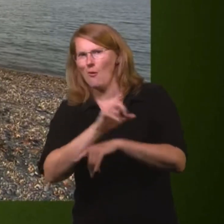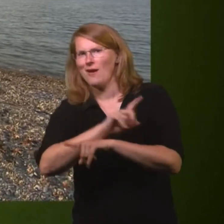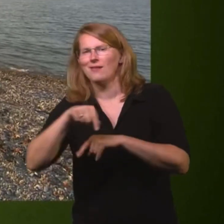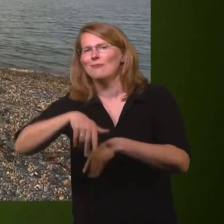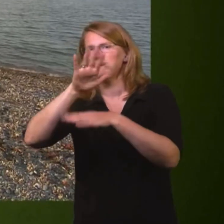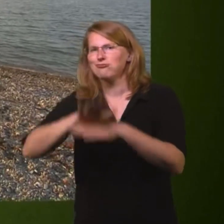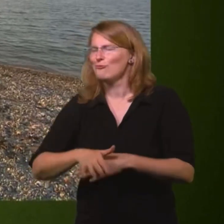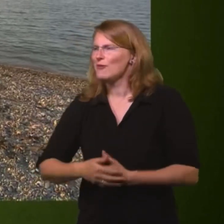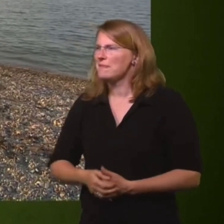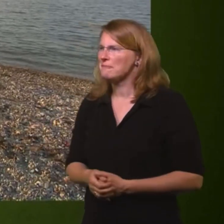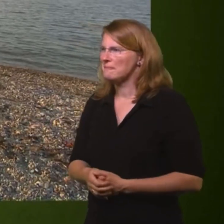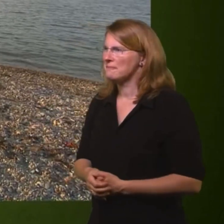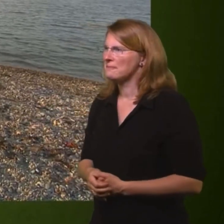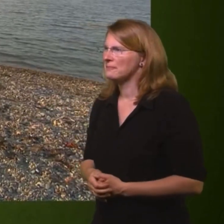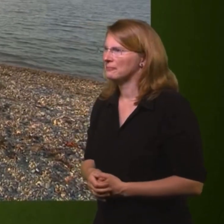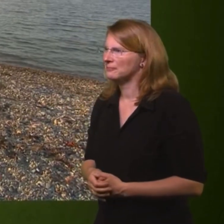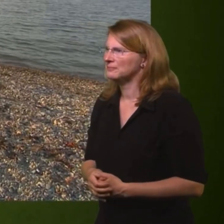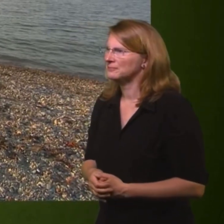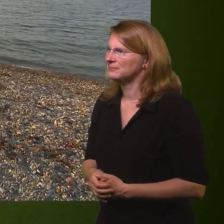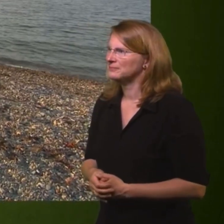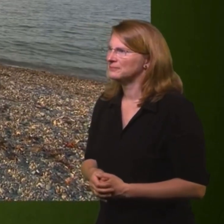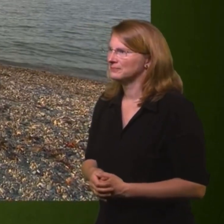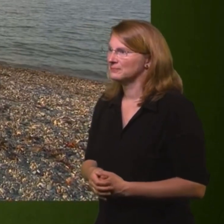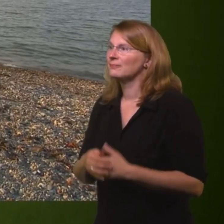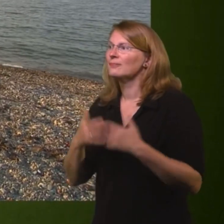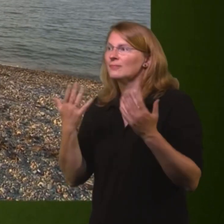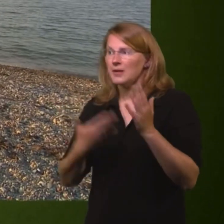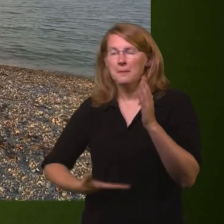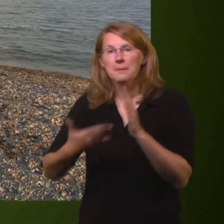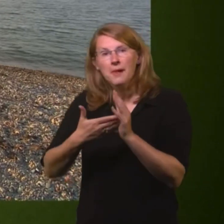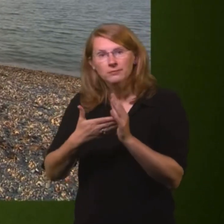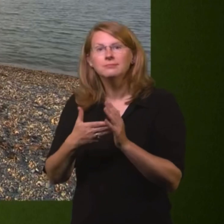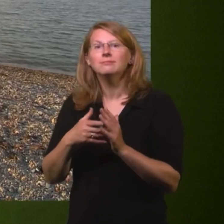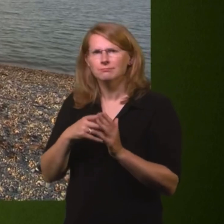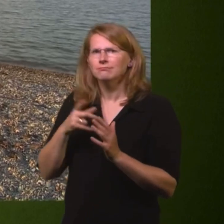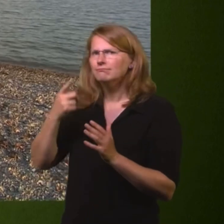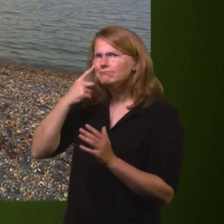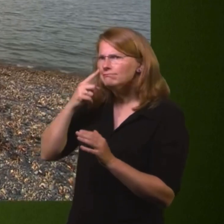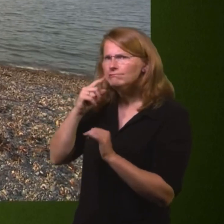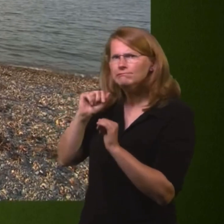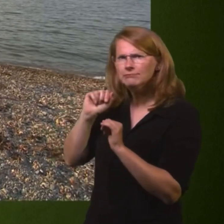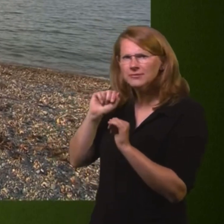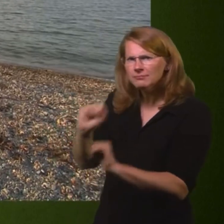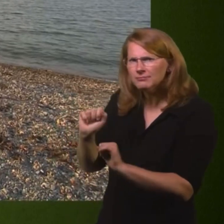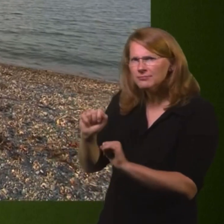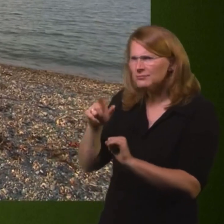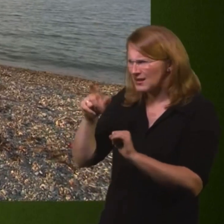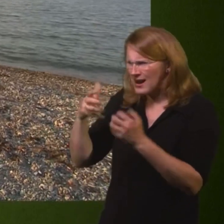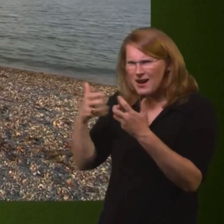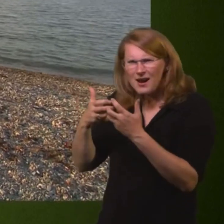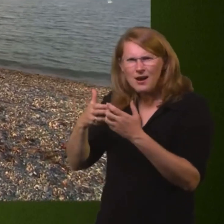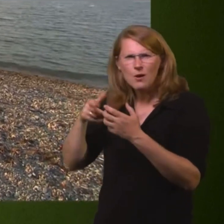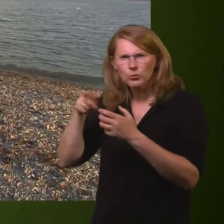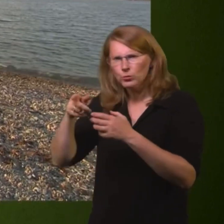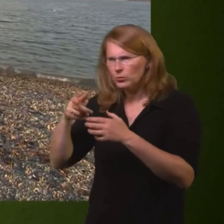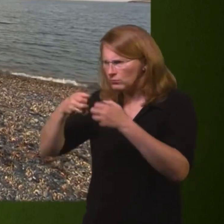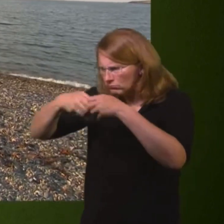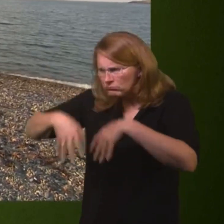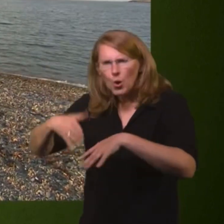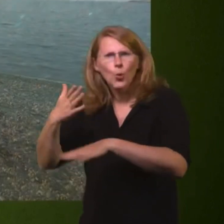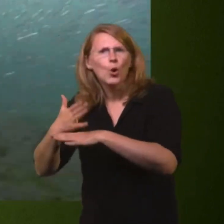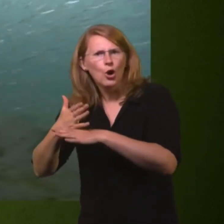But for now, we're going to be looking at a group of animals that underpin our seabird colonies, particularly in the spring and the summer, and these are the sand